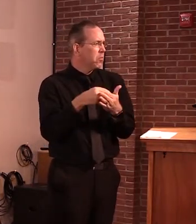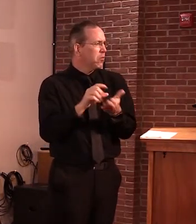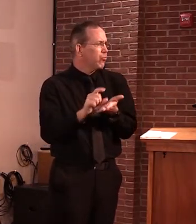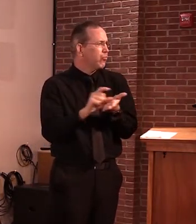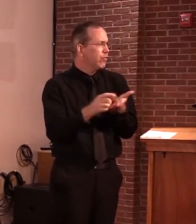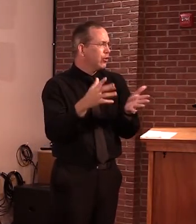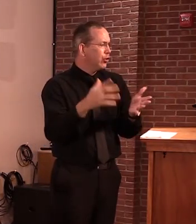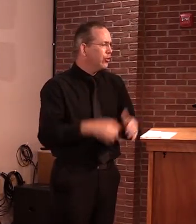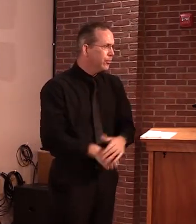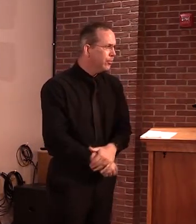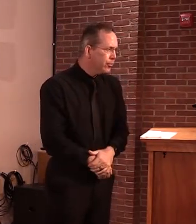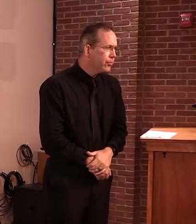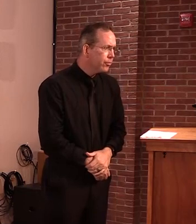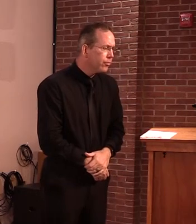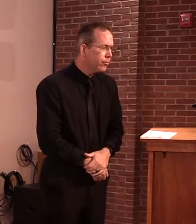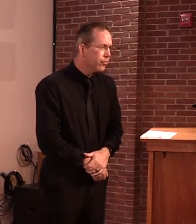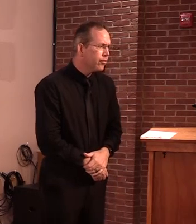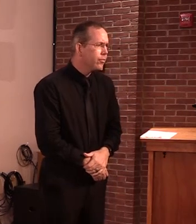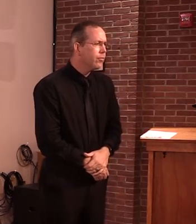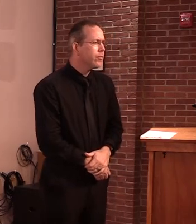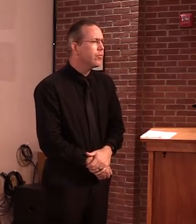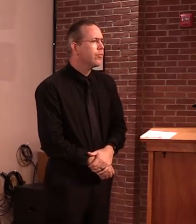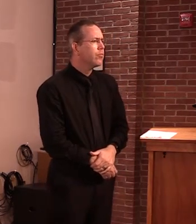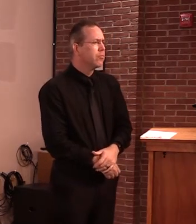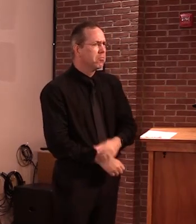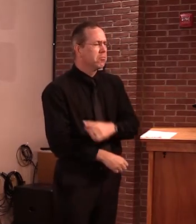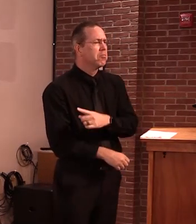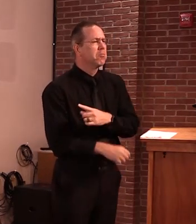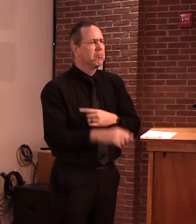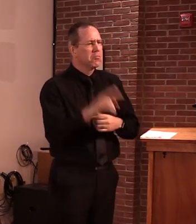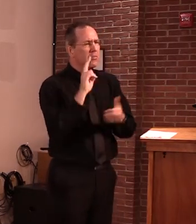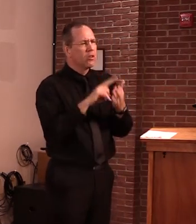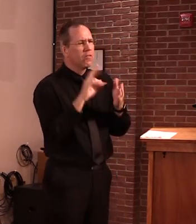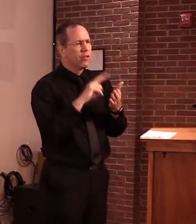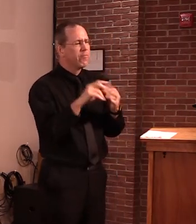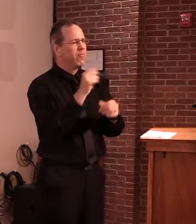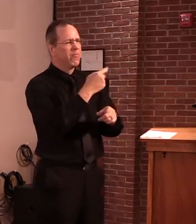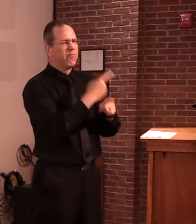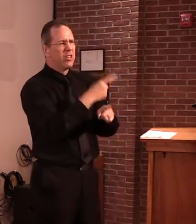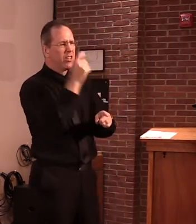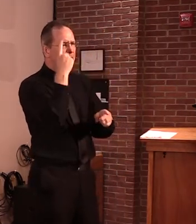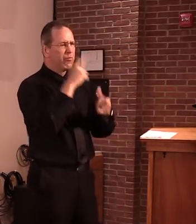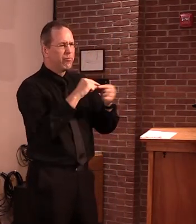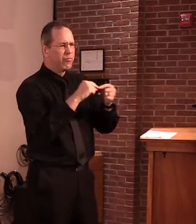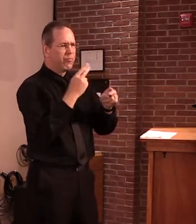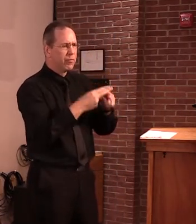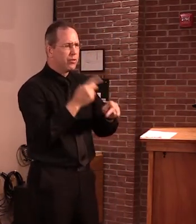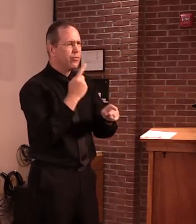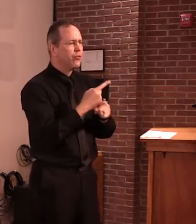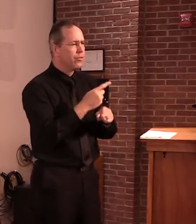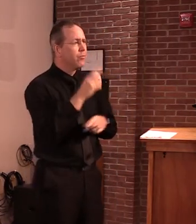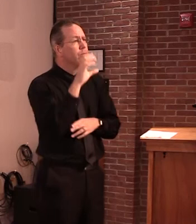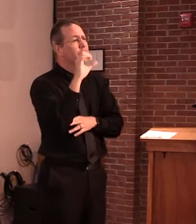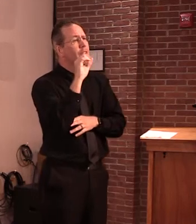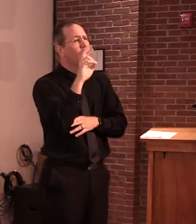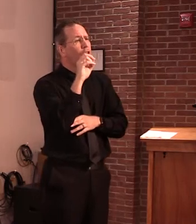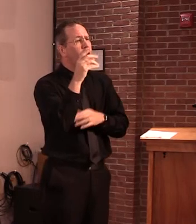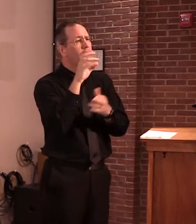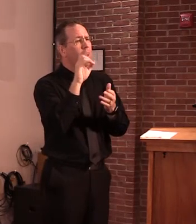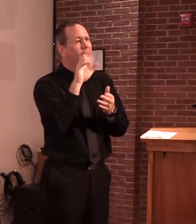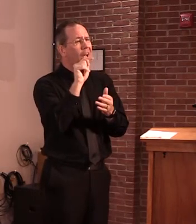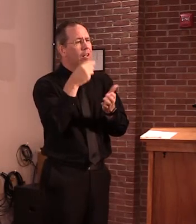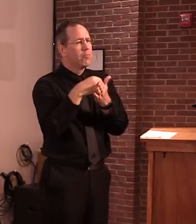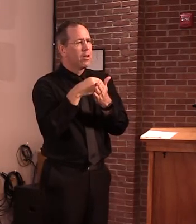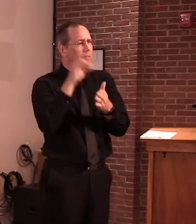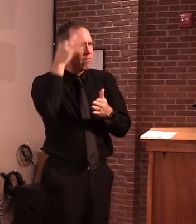Yes, there are, as the governor mentioned, there are additional resources being deployed through the CARES Act. It's primarily we call the CRF,